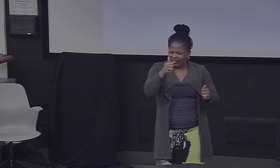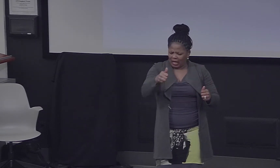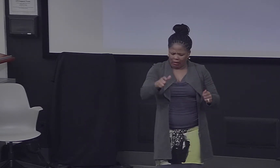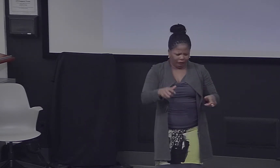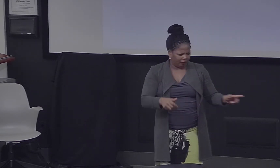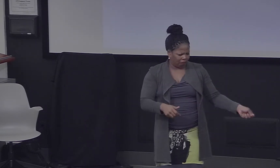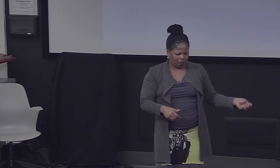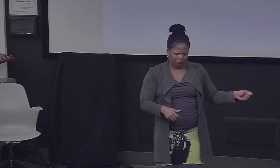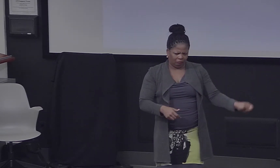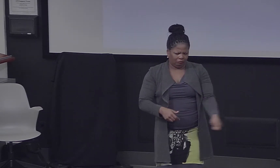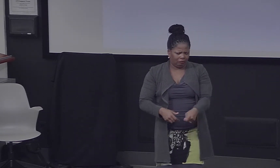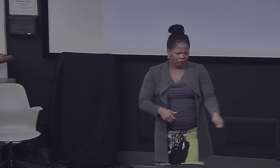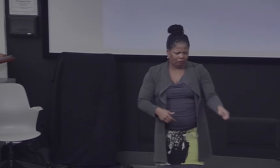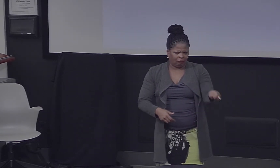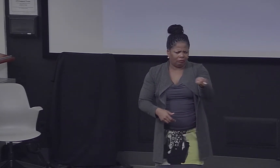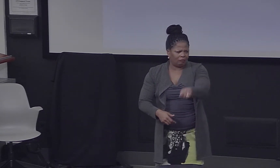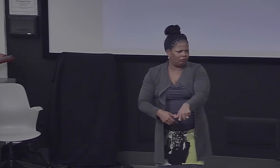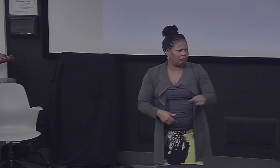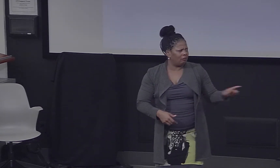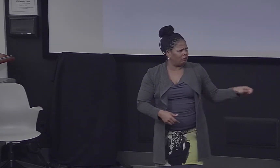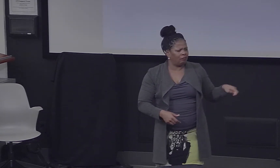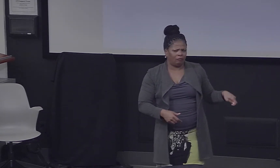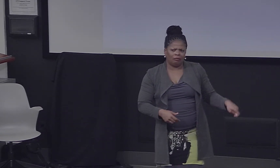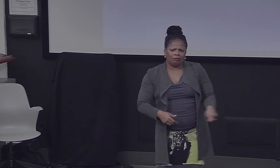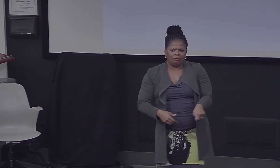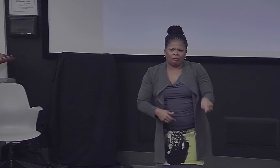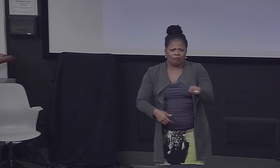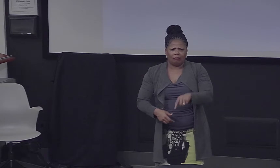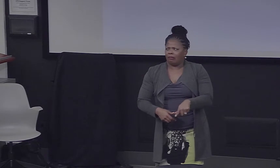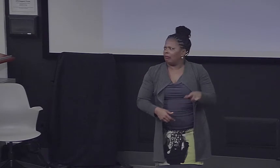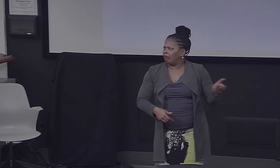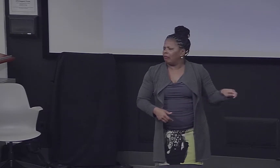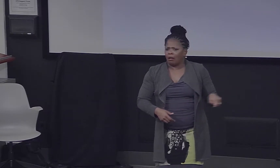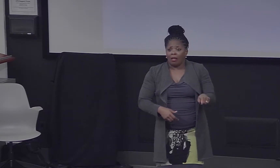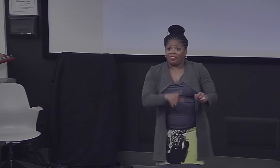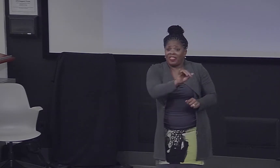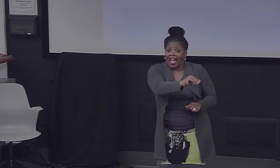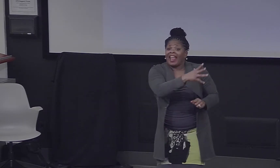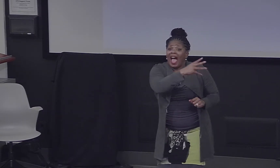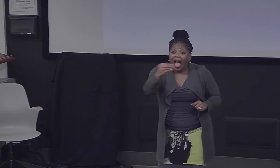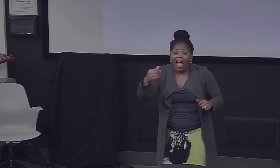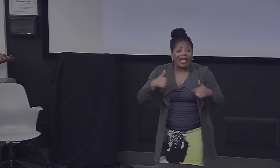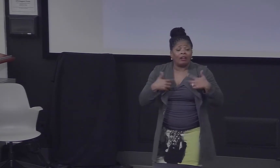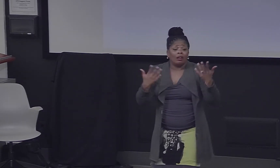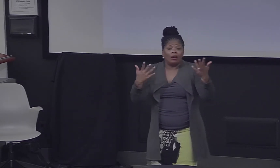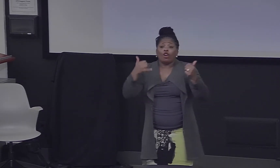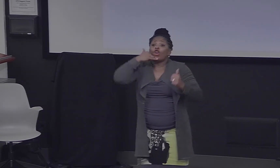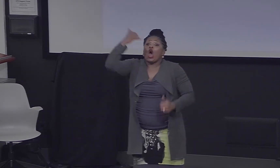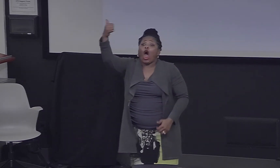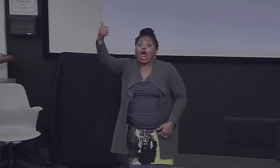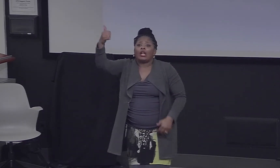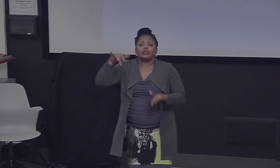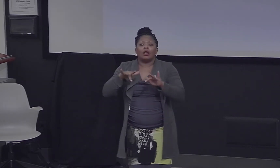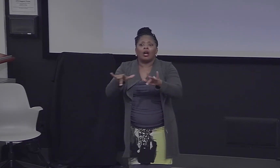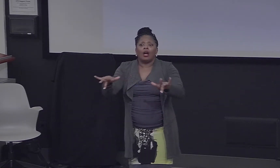Think about when you go grocery shopping. You don't even get to interact with a cashier anymore. You're often your own cashier.